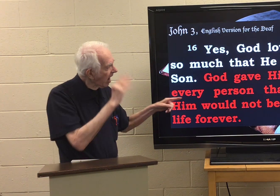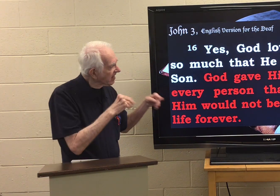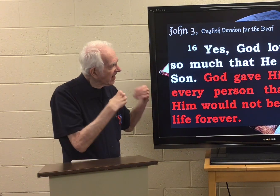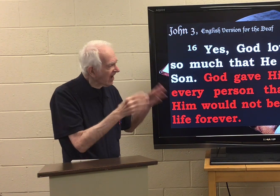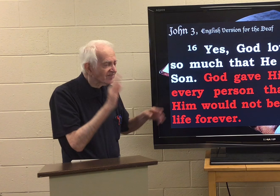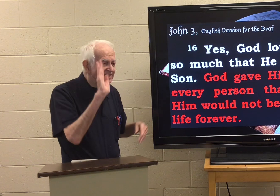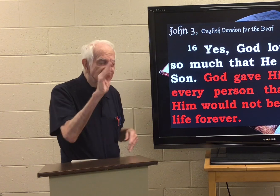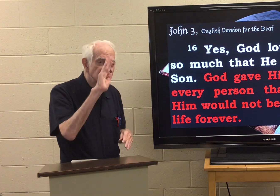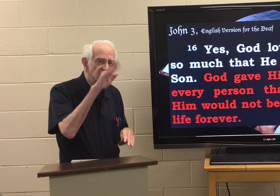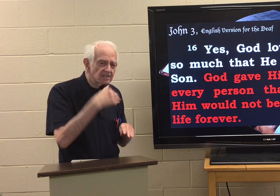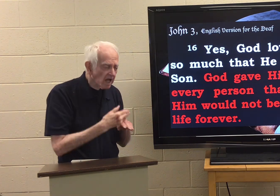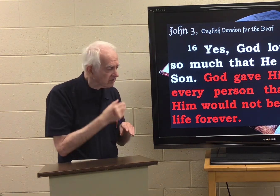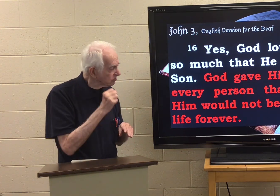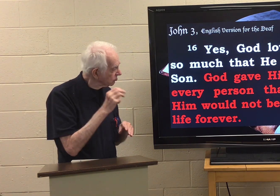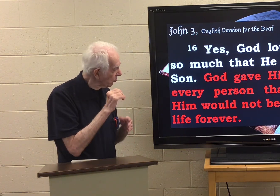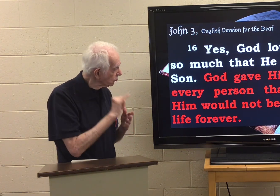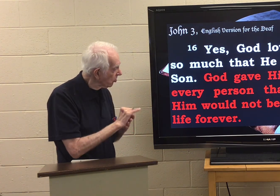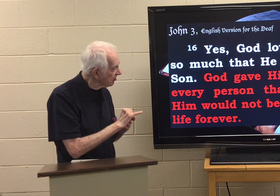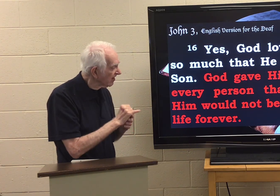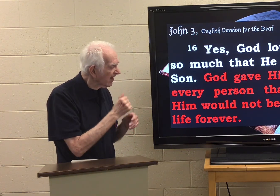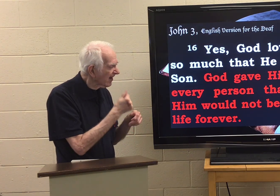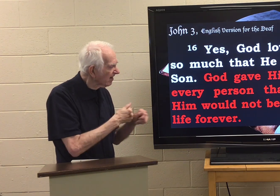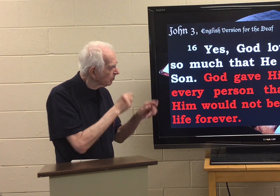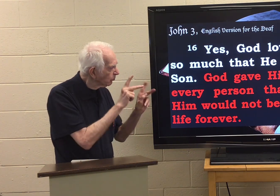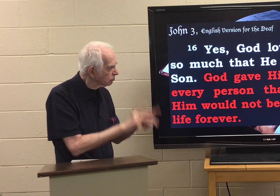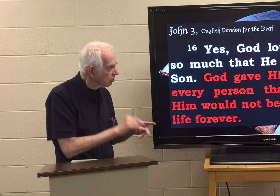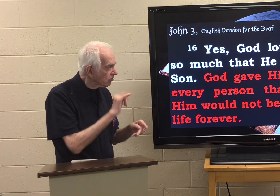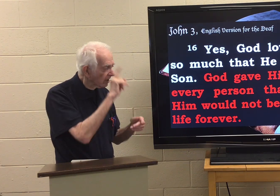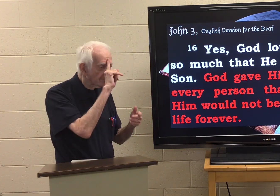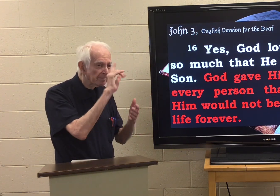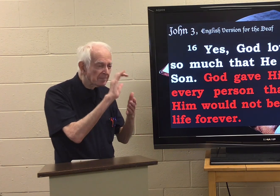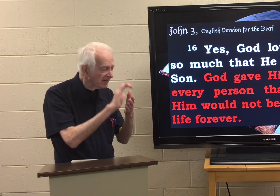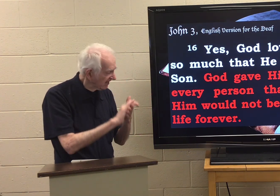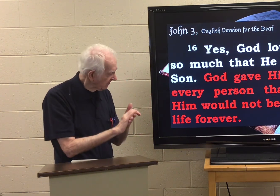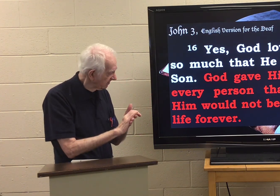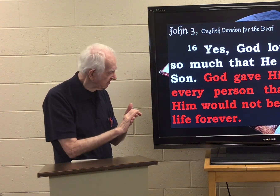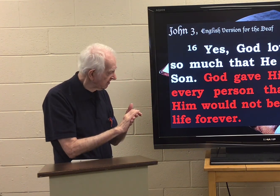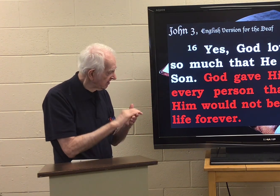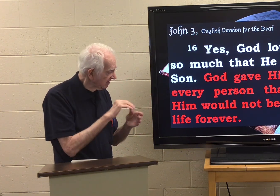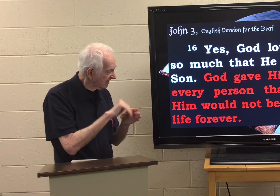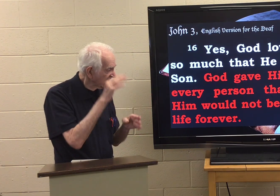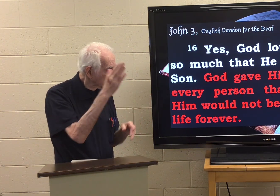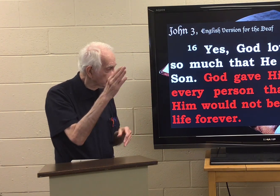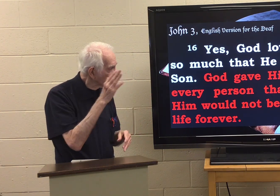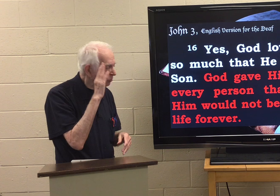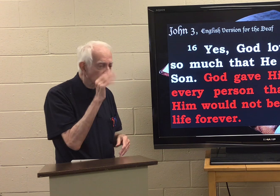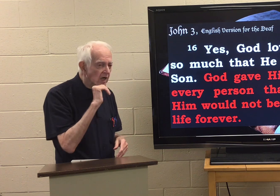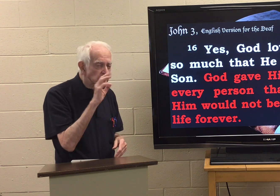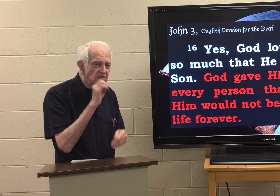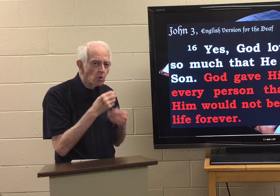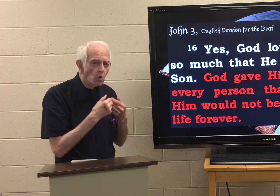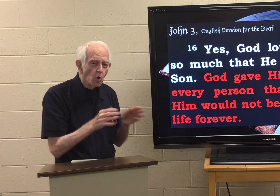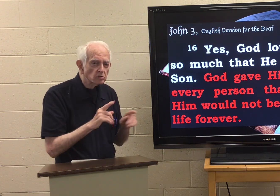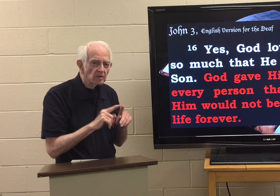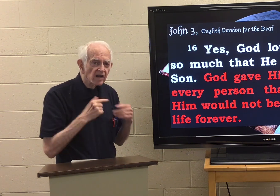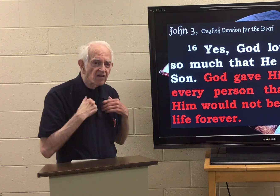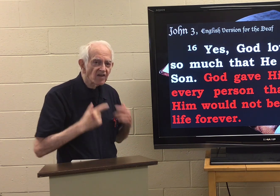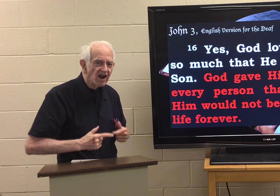God gave His Son so that every person that believes in Him would not be lost but